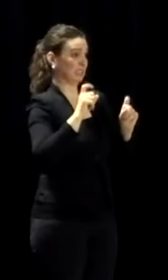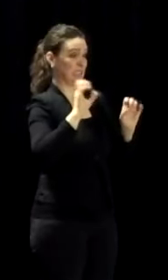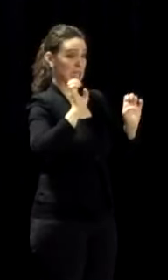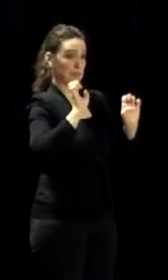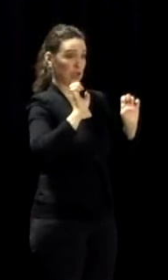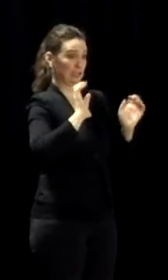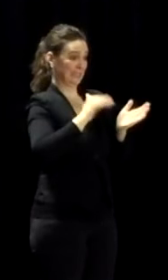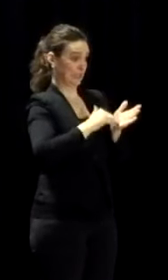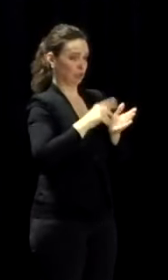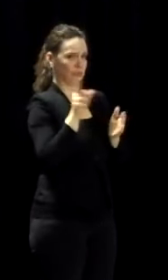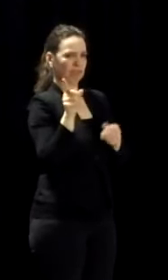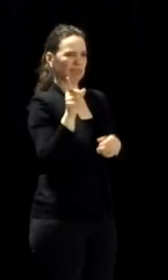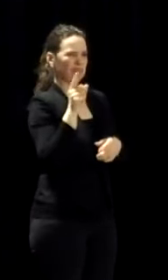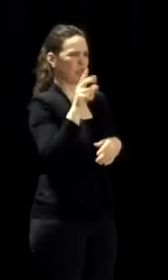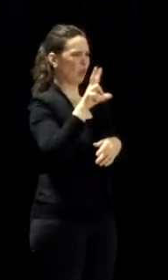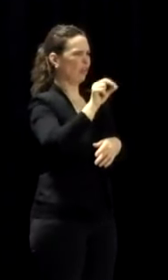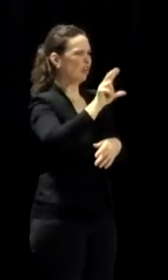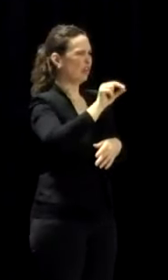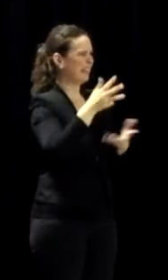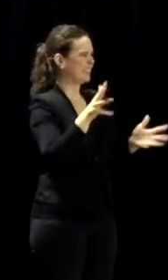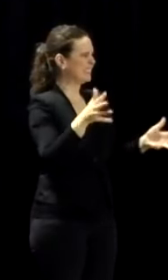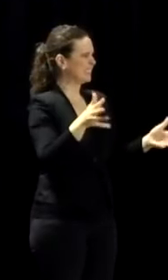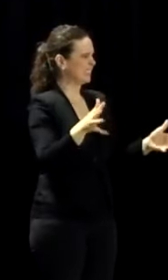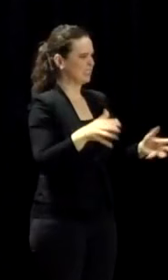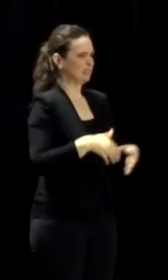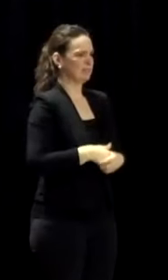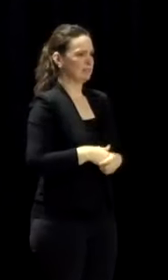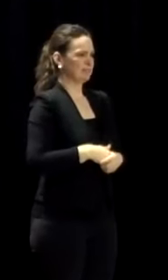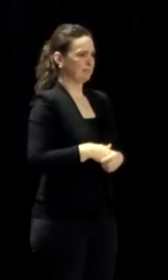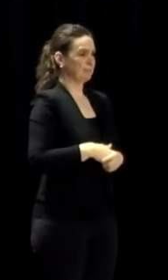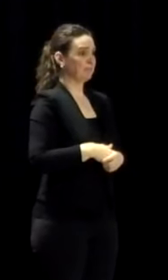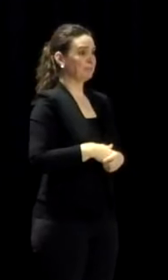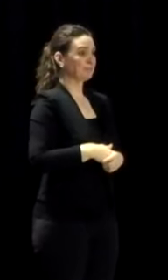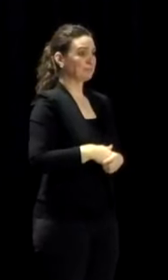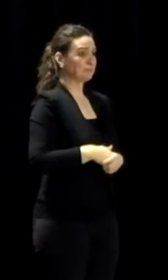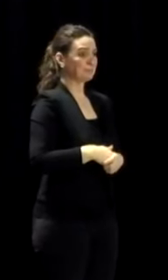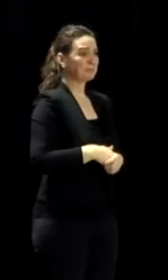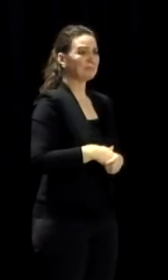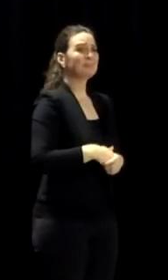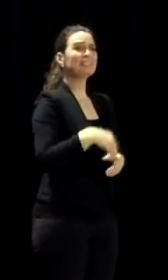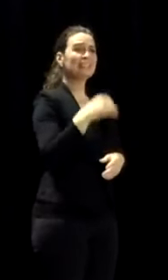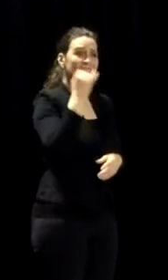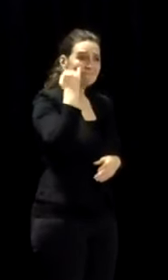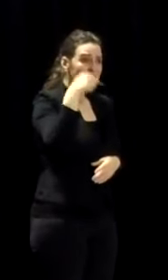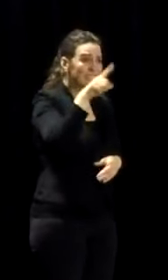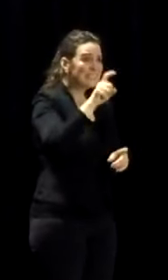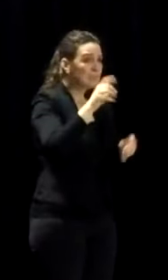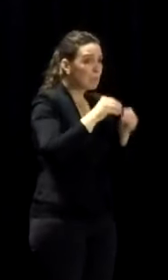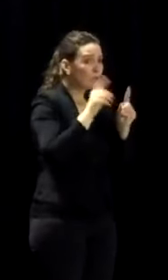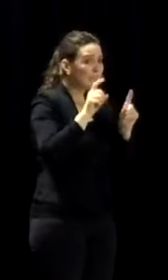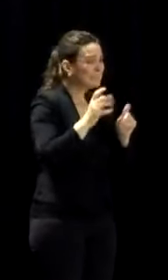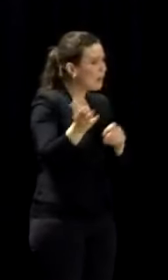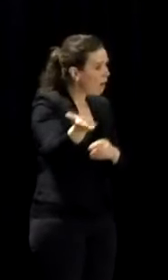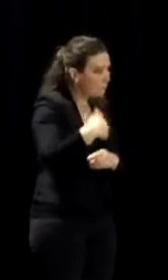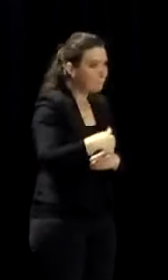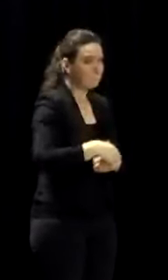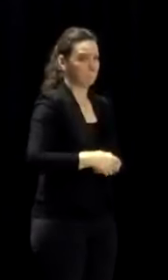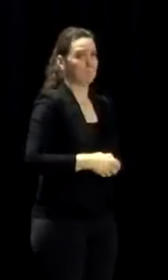Because if there's more people that need to get tested, come get tested. There's no reason not to. I get it all, Pastor, or you want to add on to it?